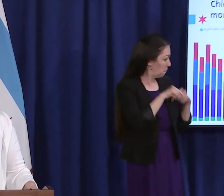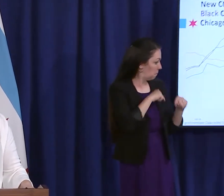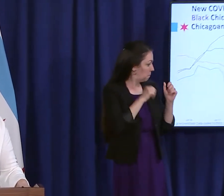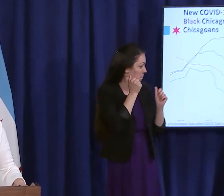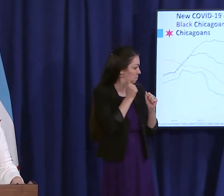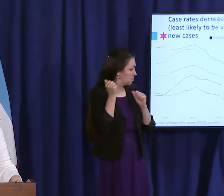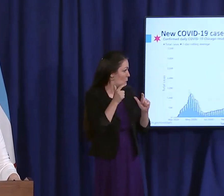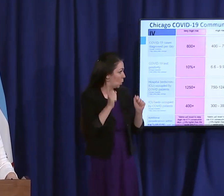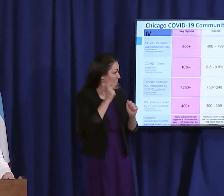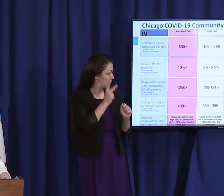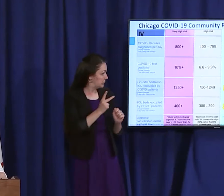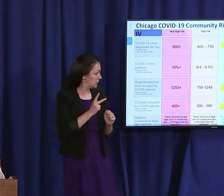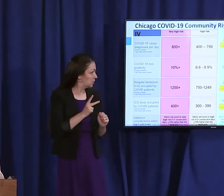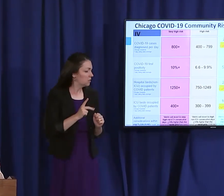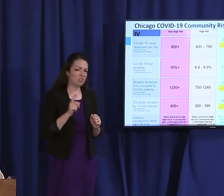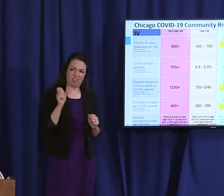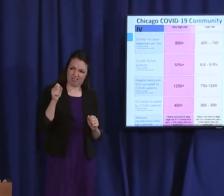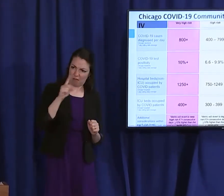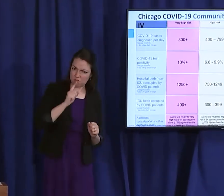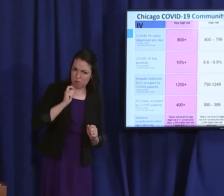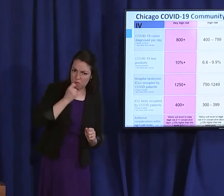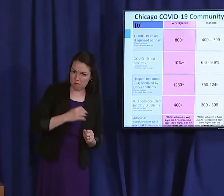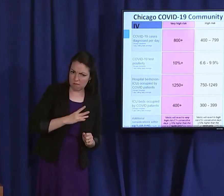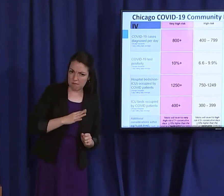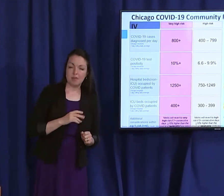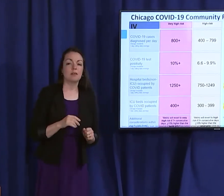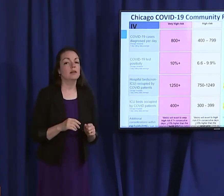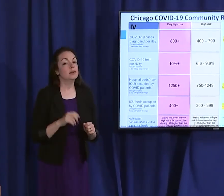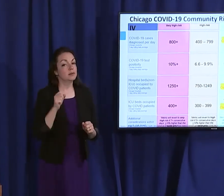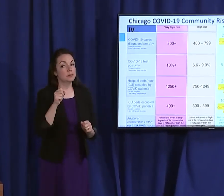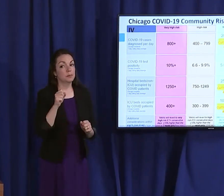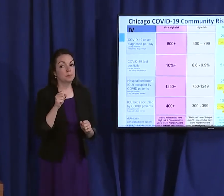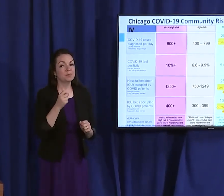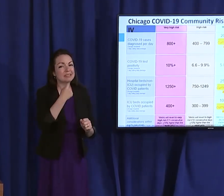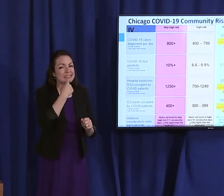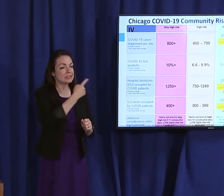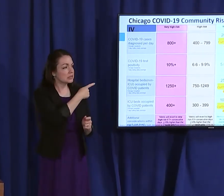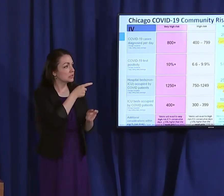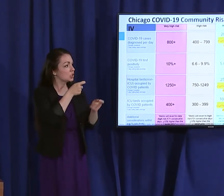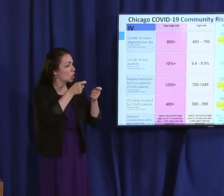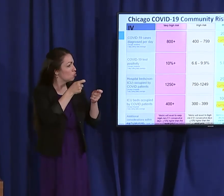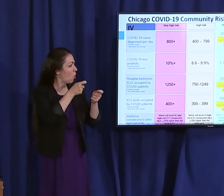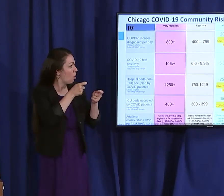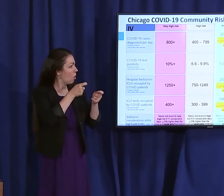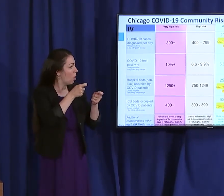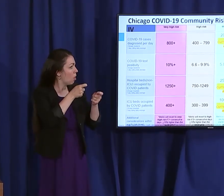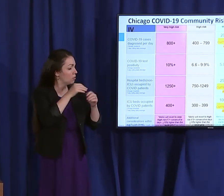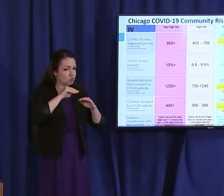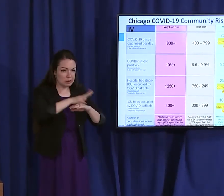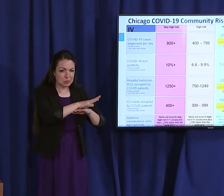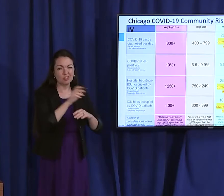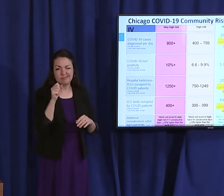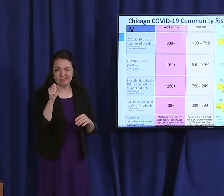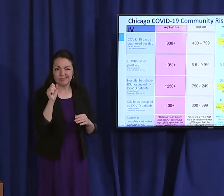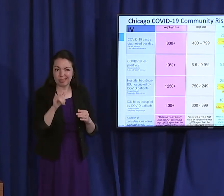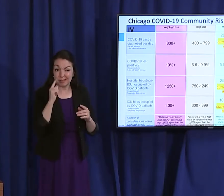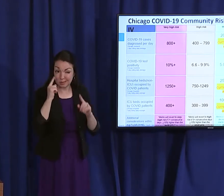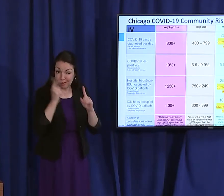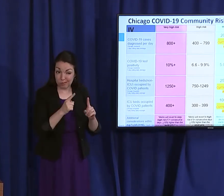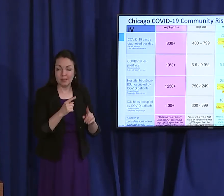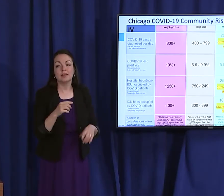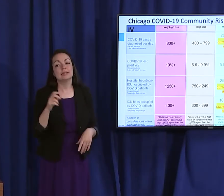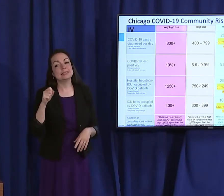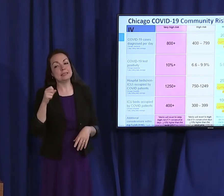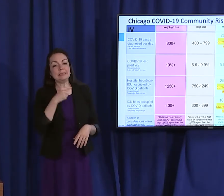talking about. Really good illustration. Yeah. So because it says controlled transmission. Yeah, exactly. Yeah. So this is really